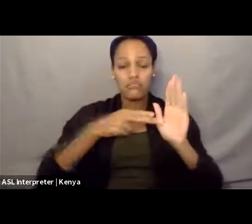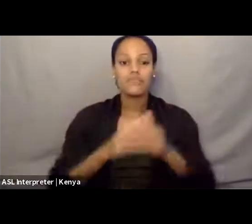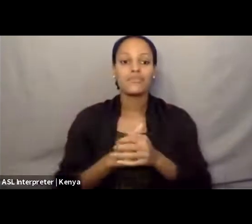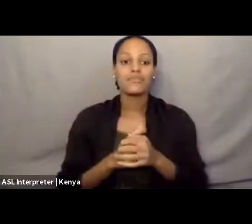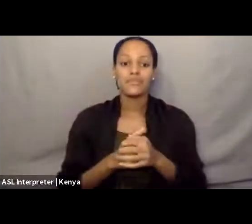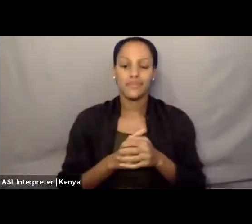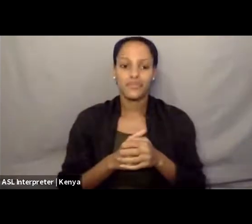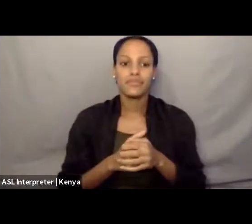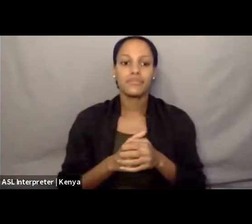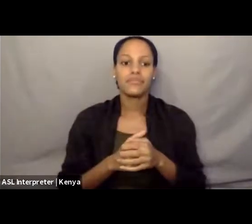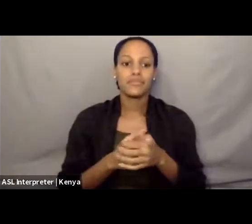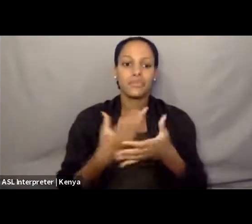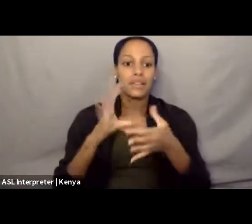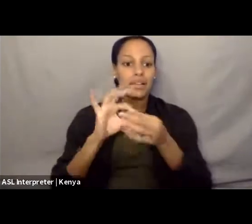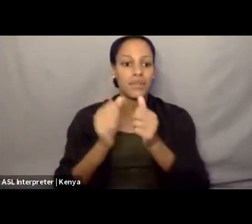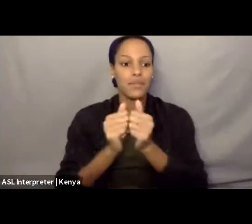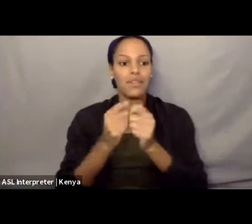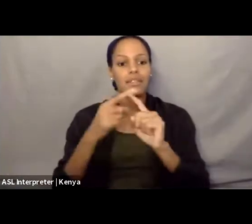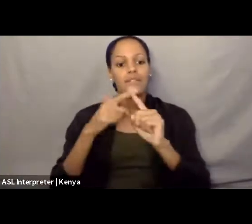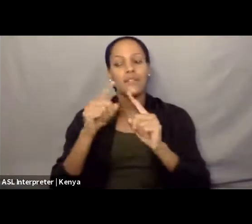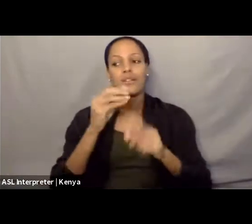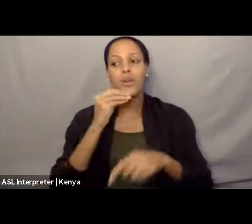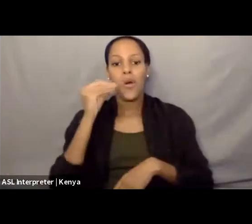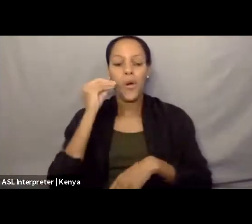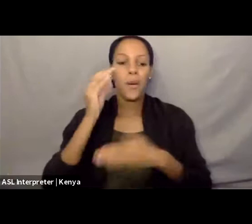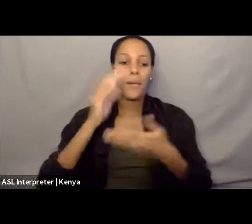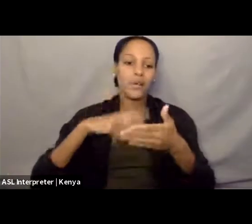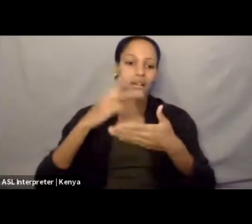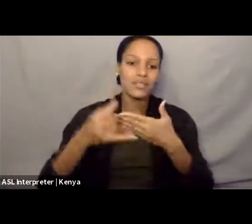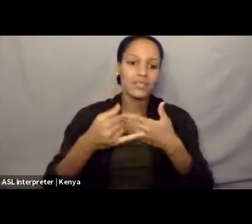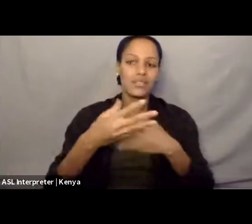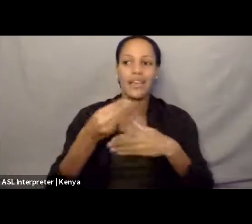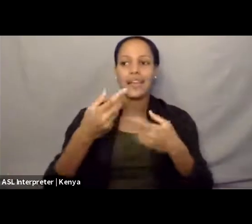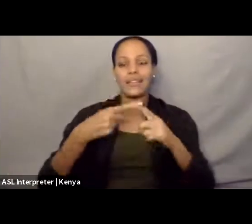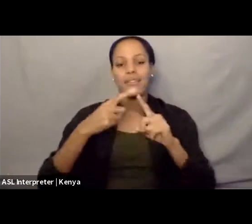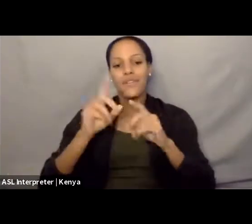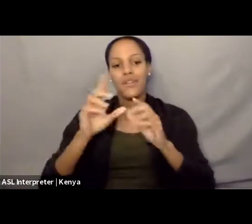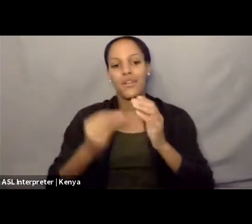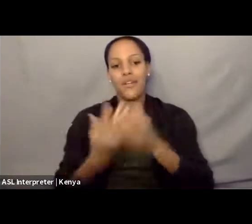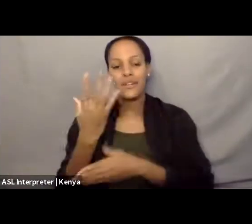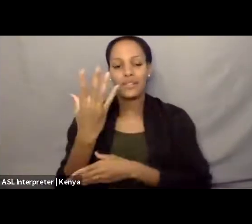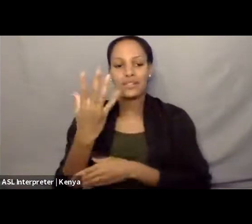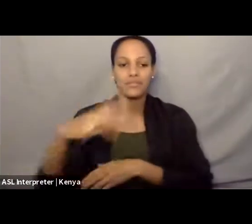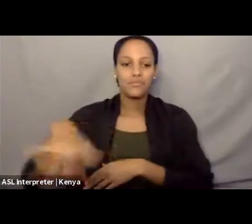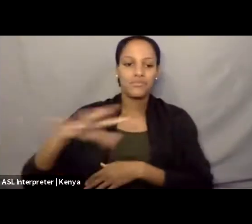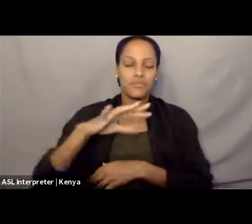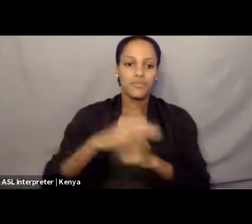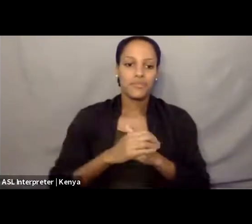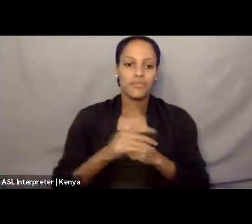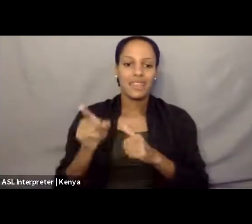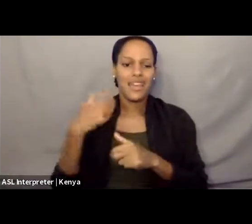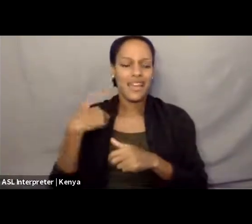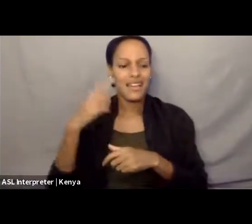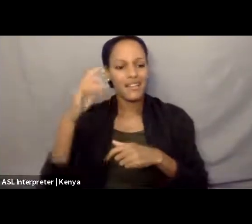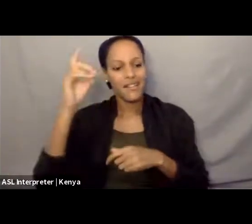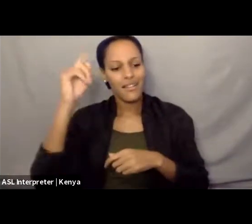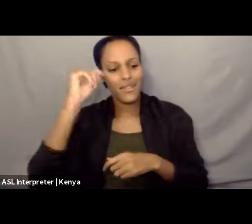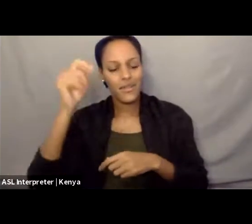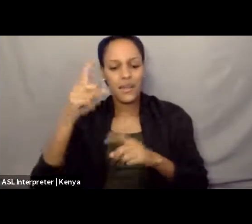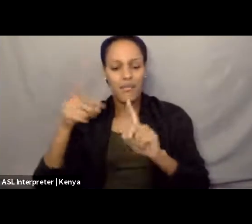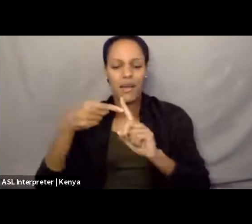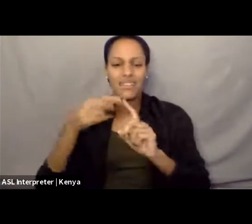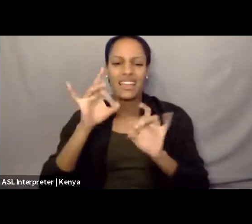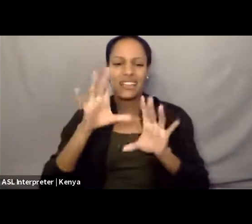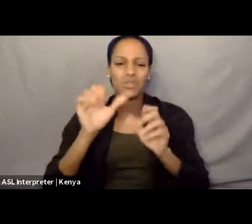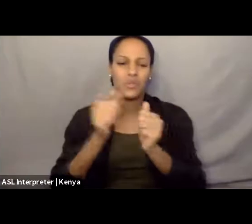distinction with housing projects and some gardens. Milt had a theory that the hatred of poetry had something to do with The